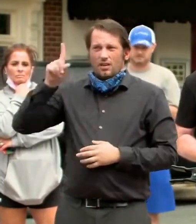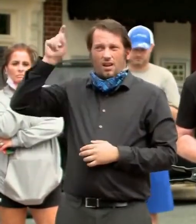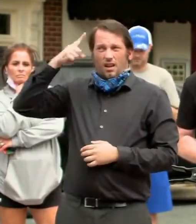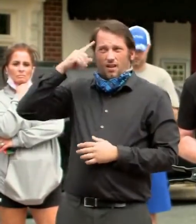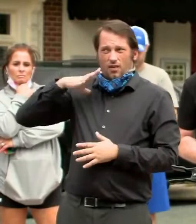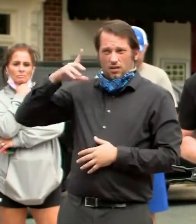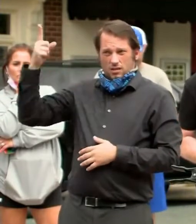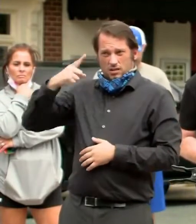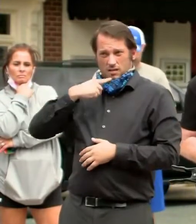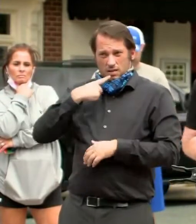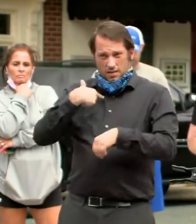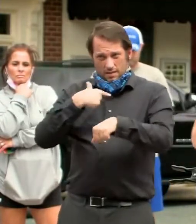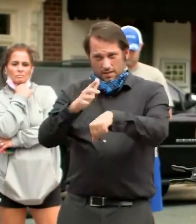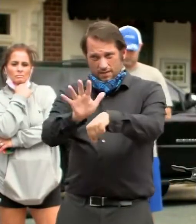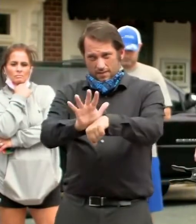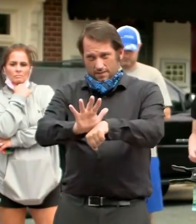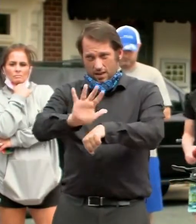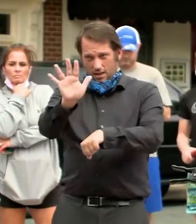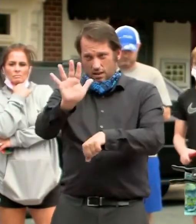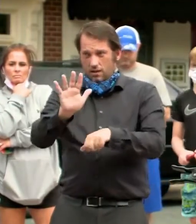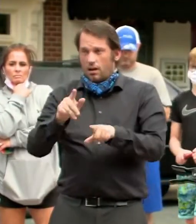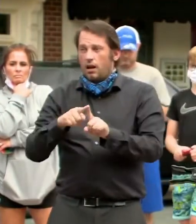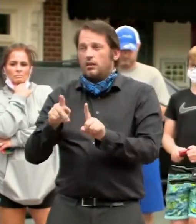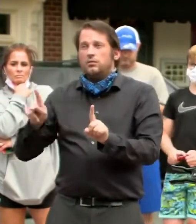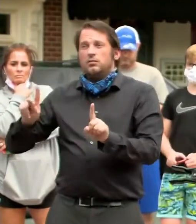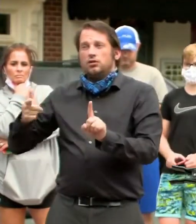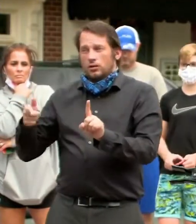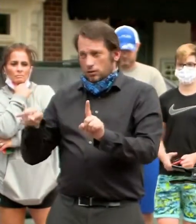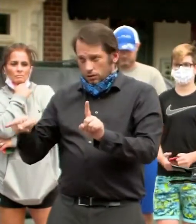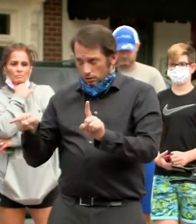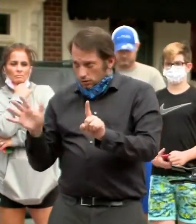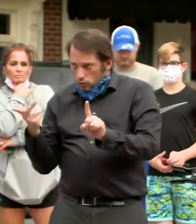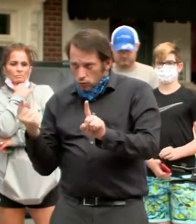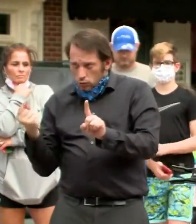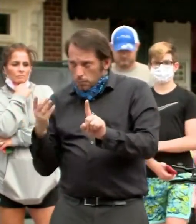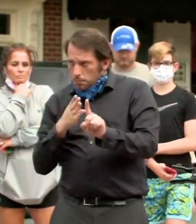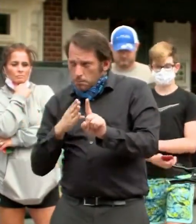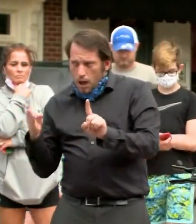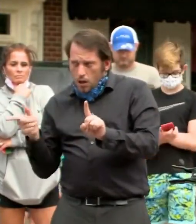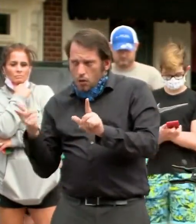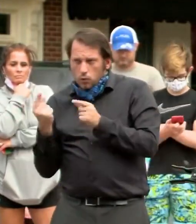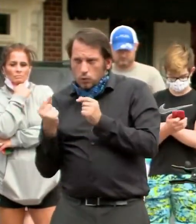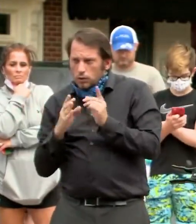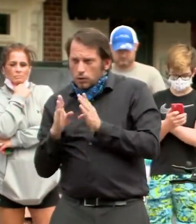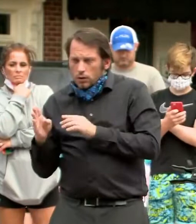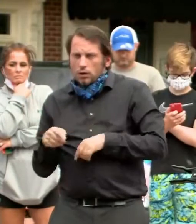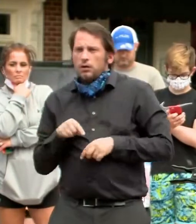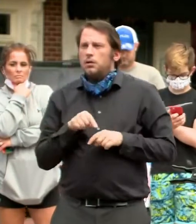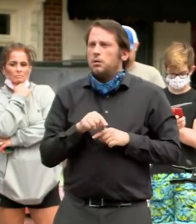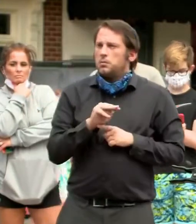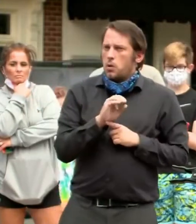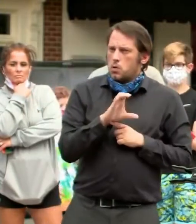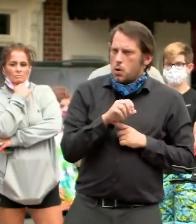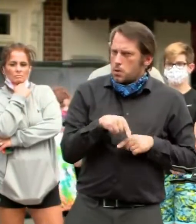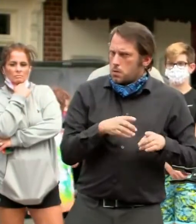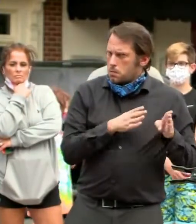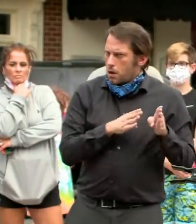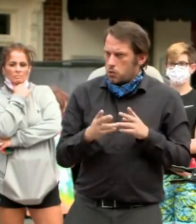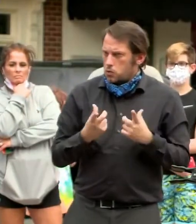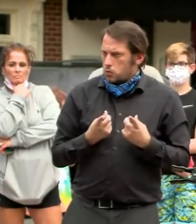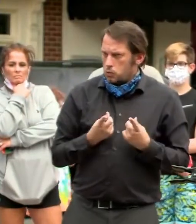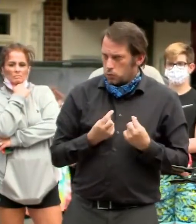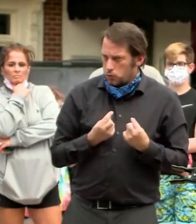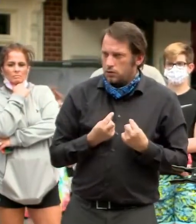We got clarity from Prince George's County about what they were doing. We planned this press conference because we knew we'd have that. We spent